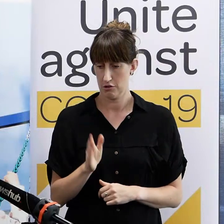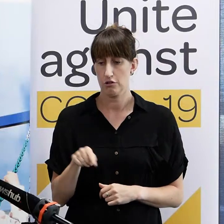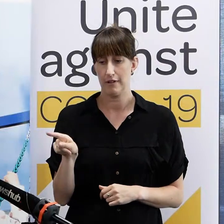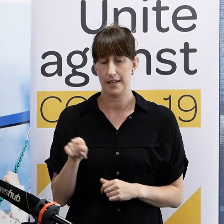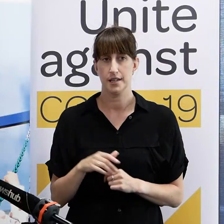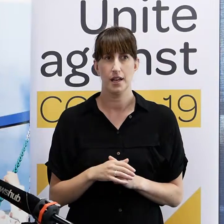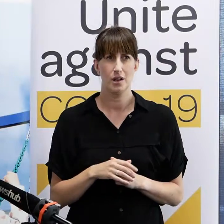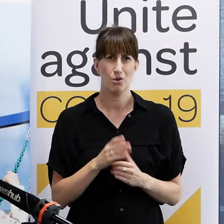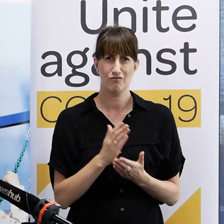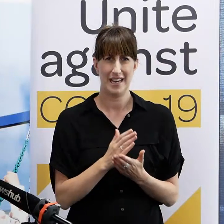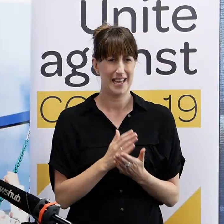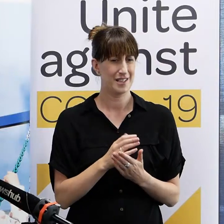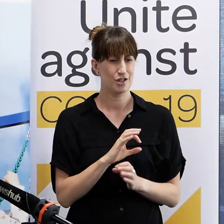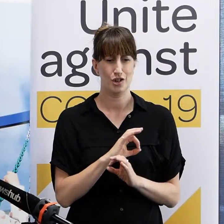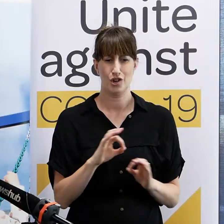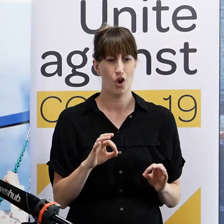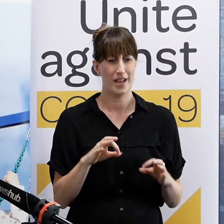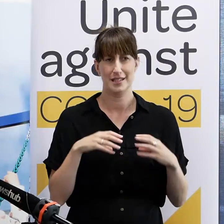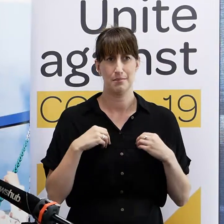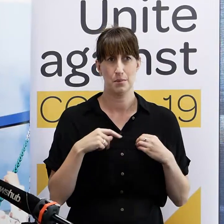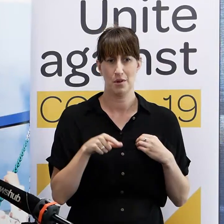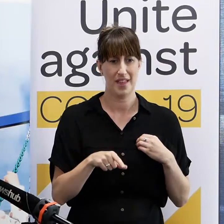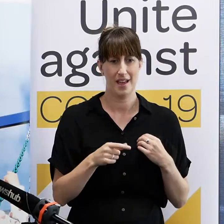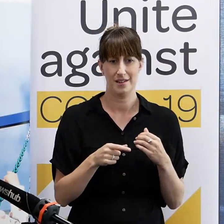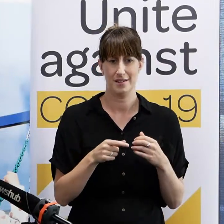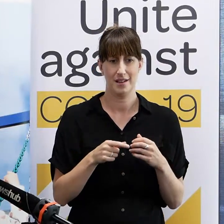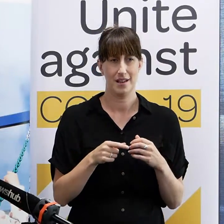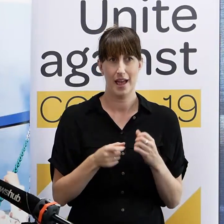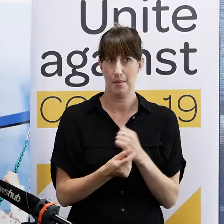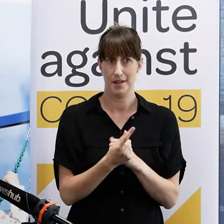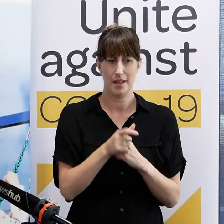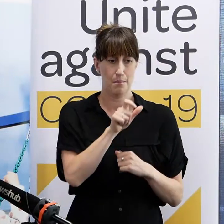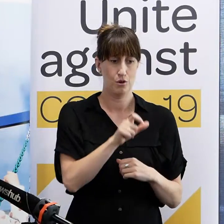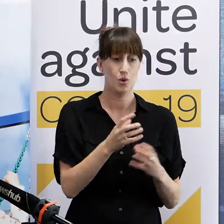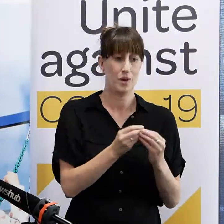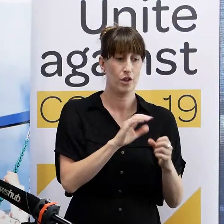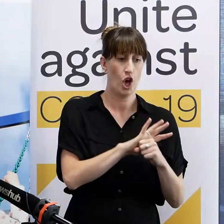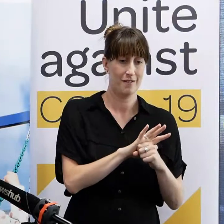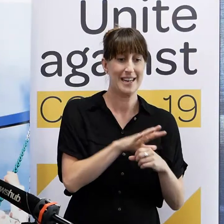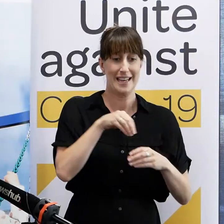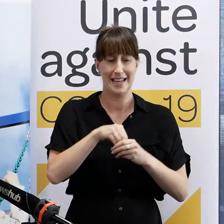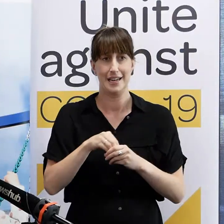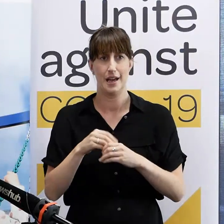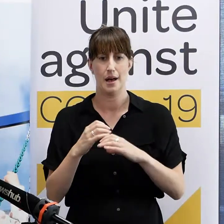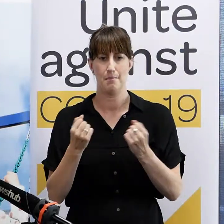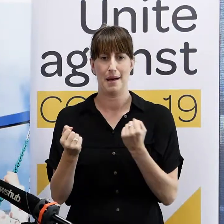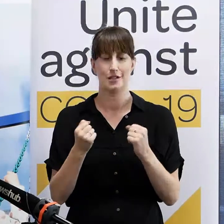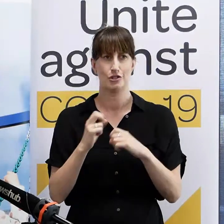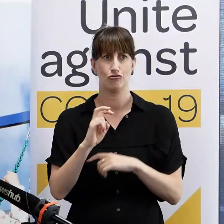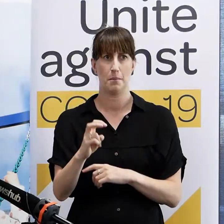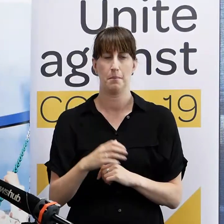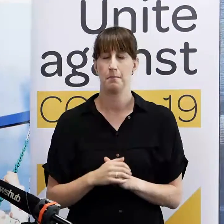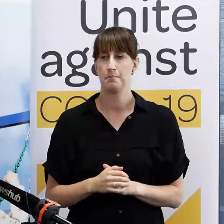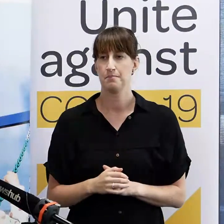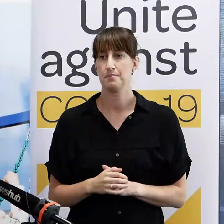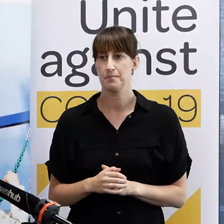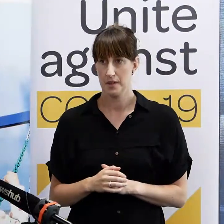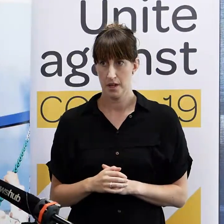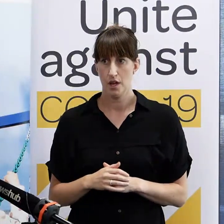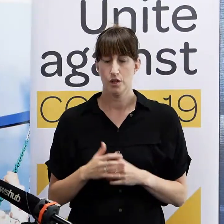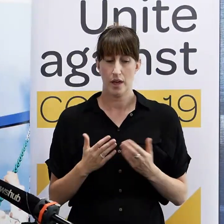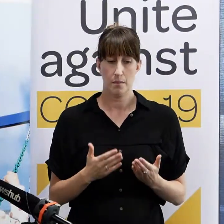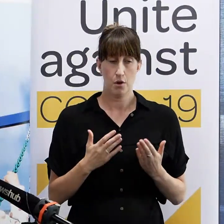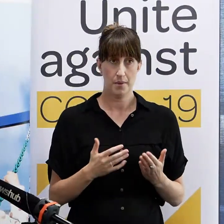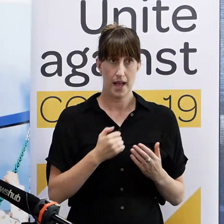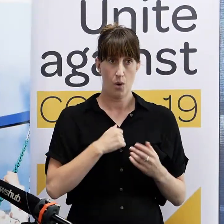plainly, right? Well, what's the need for an investigation? So the investigation goes from end-to-end investigation. We're concentrating at the moment on the